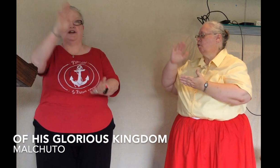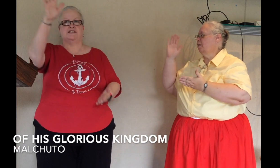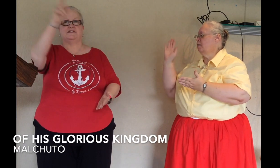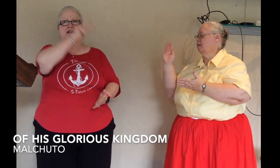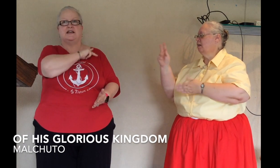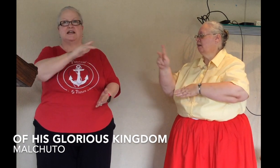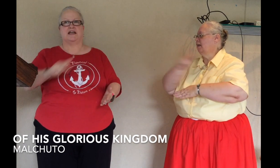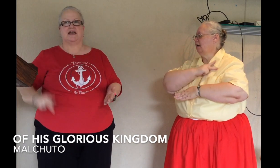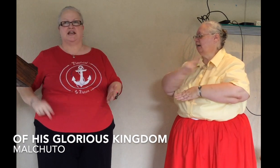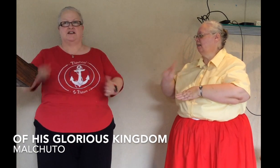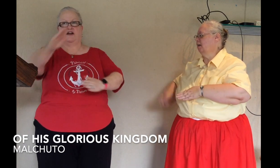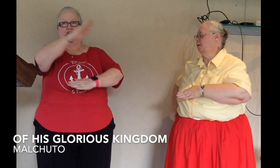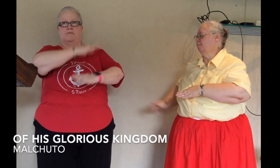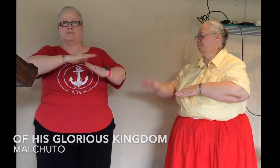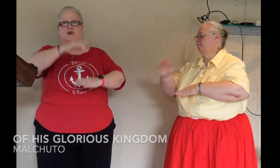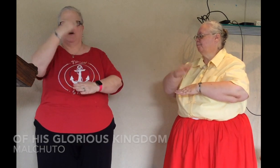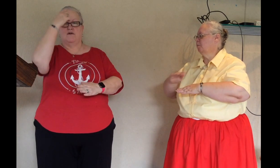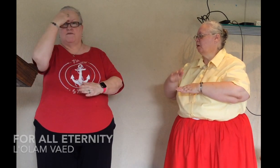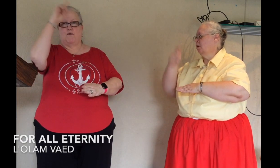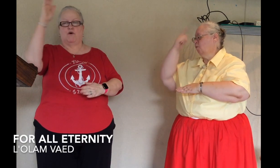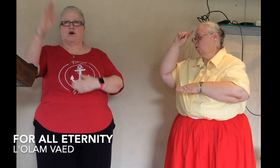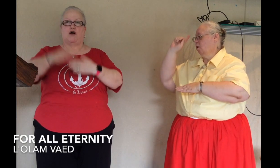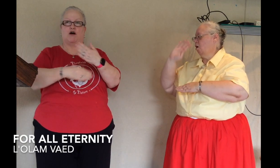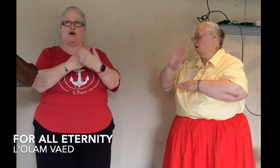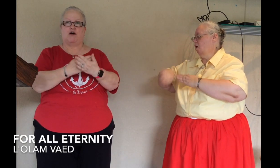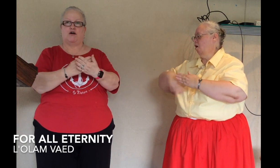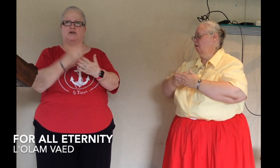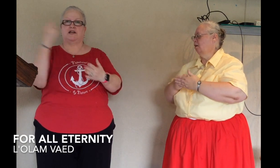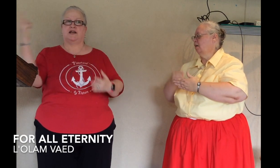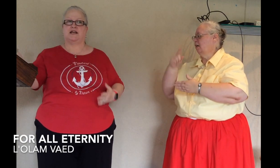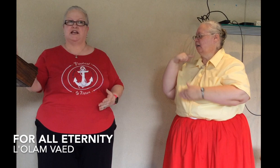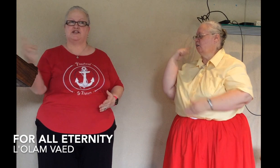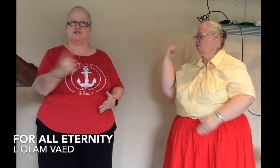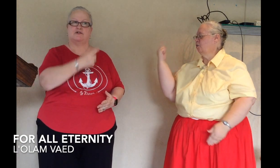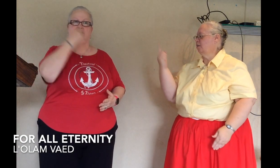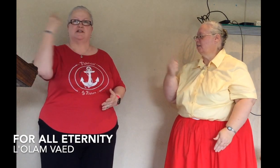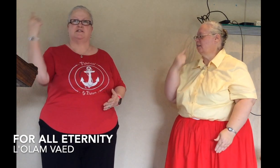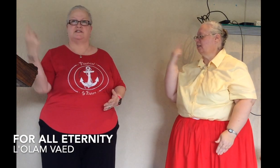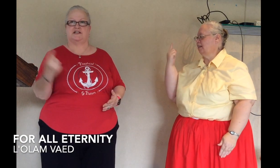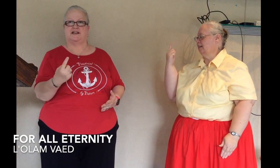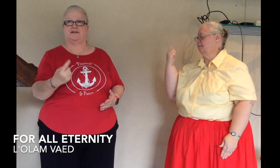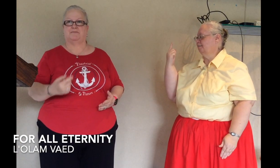glorious kingdom for all eternity.